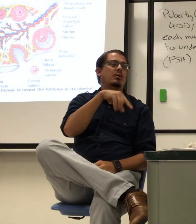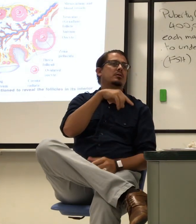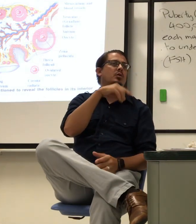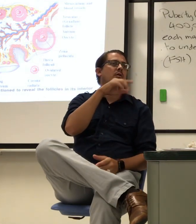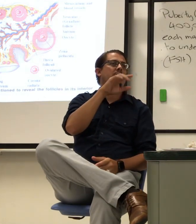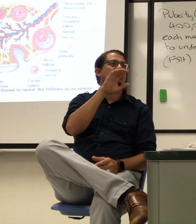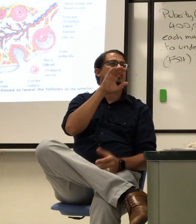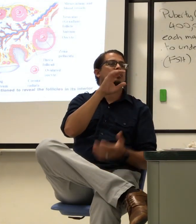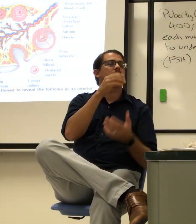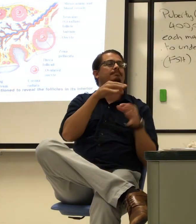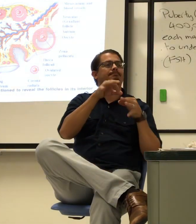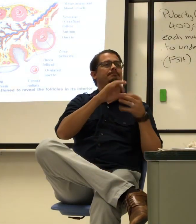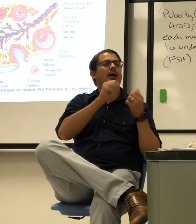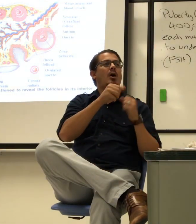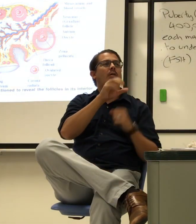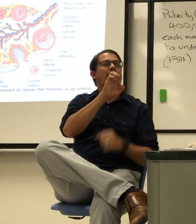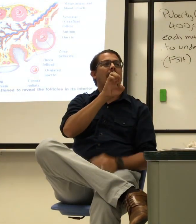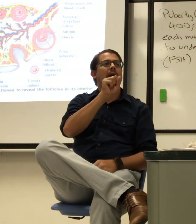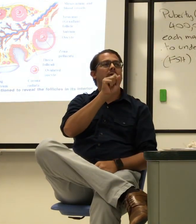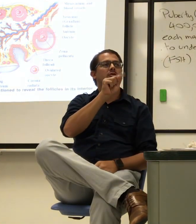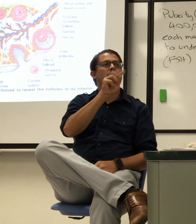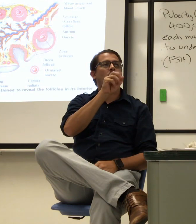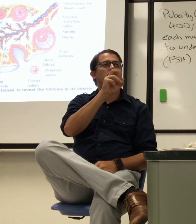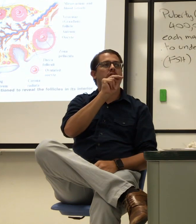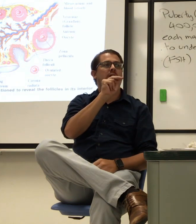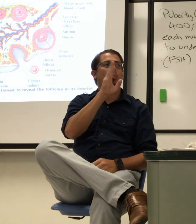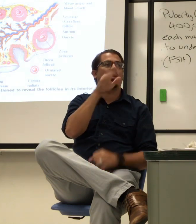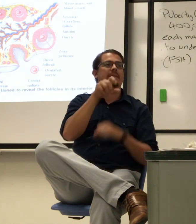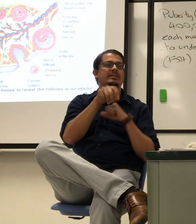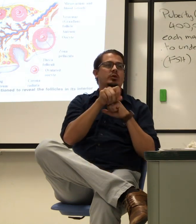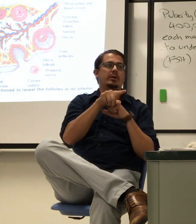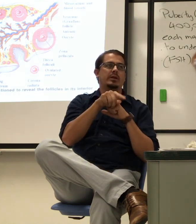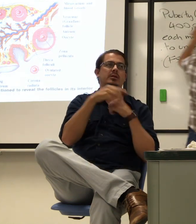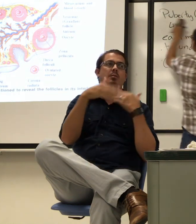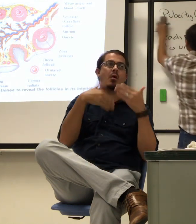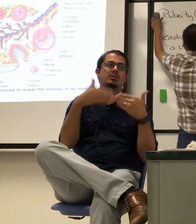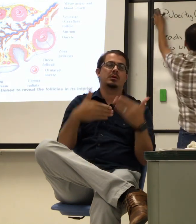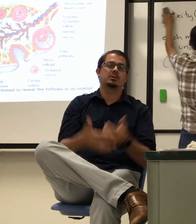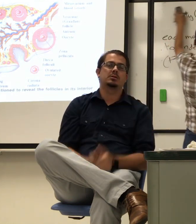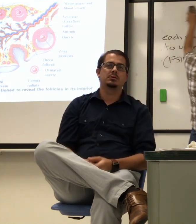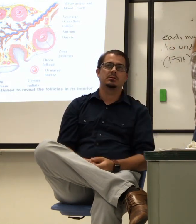secreted. It's a process.